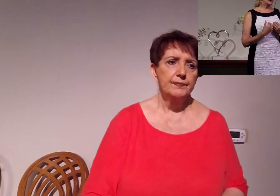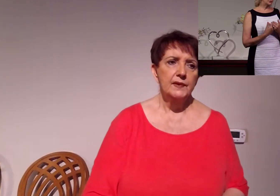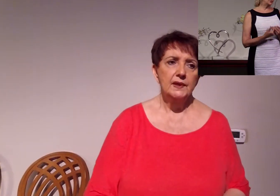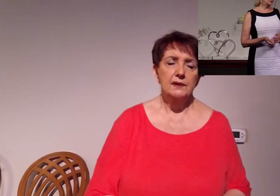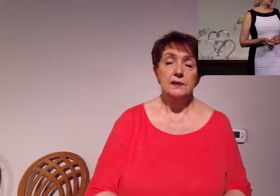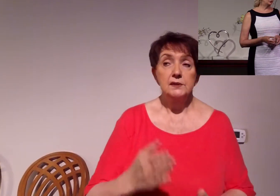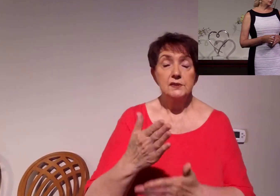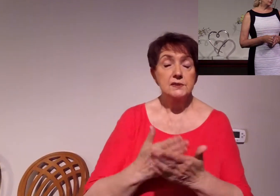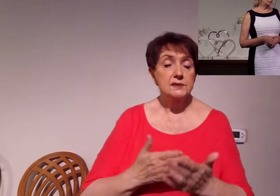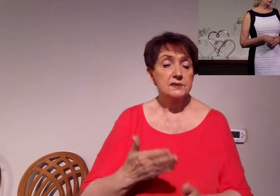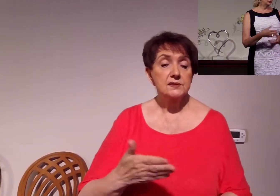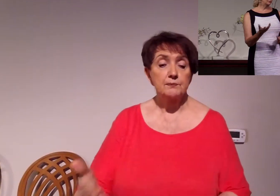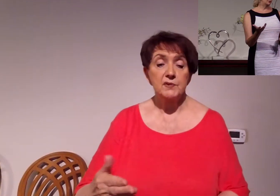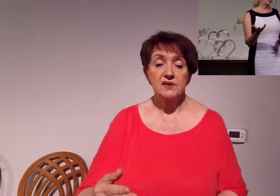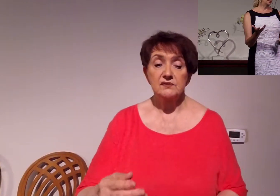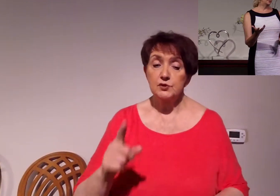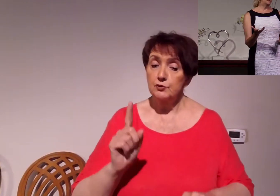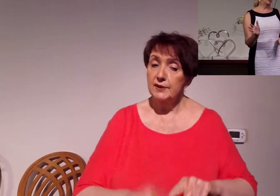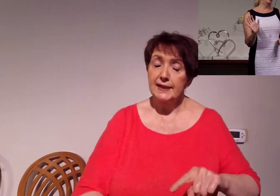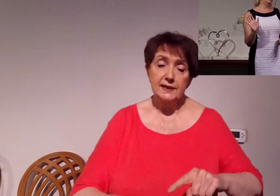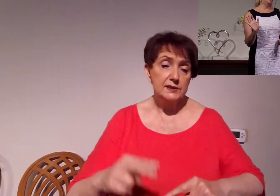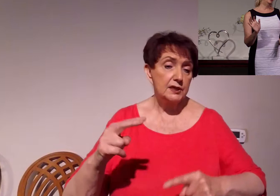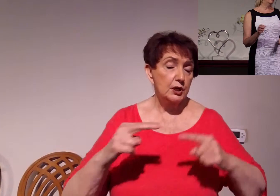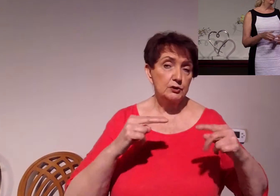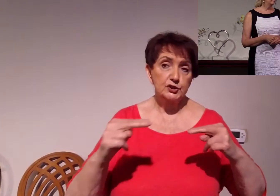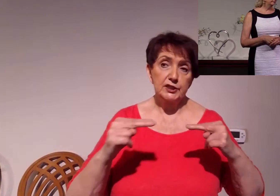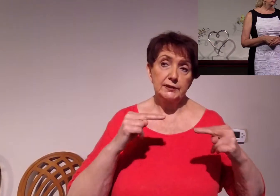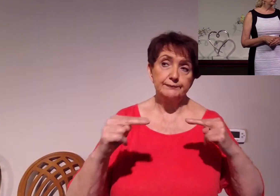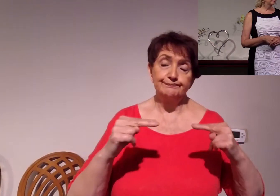Some things for us are non-negotiable, and for our partner, they're like,